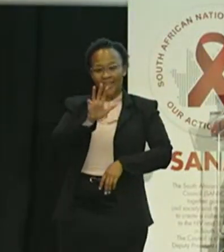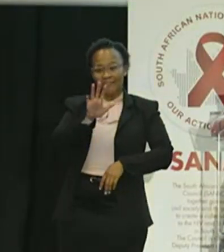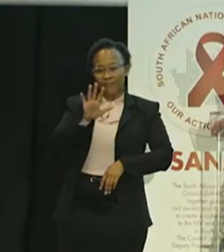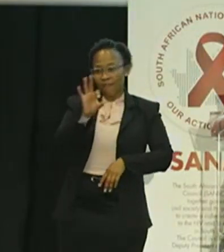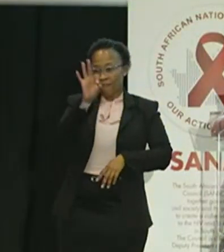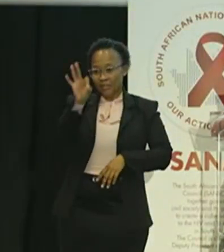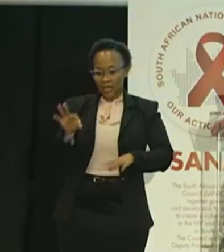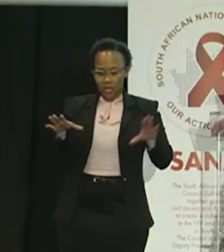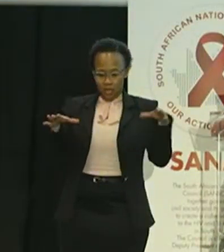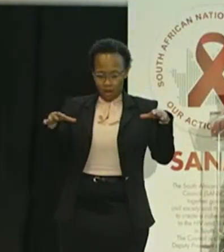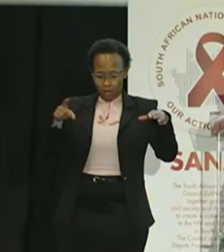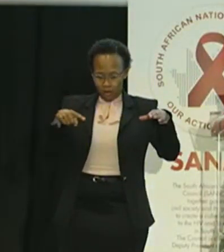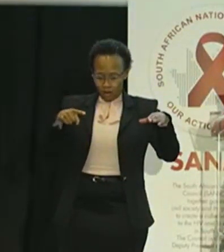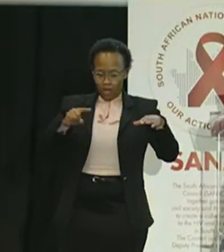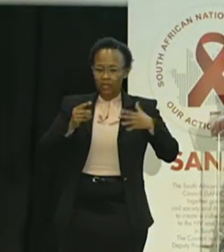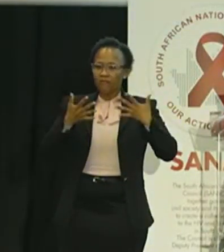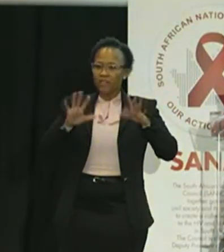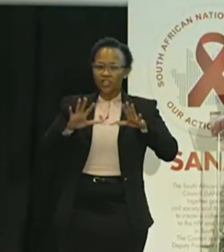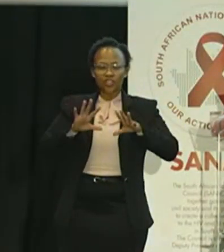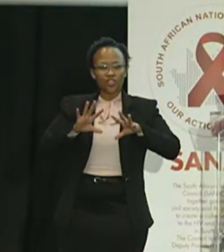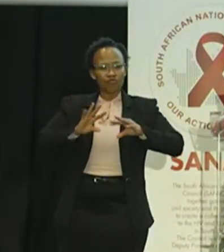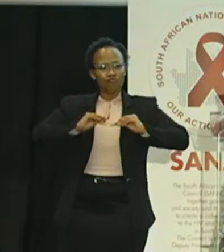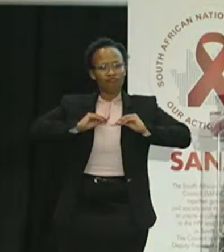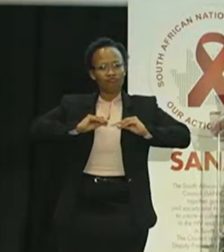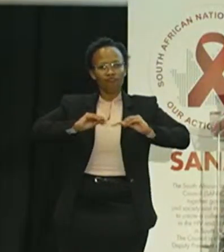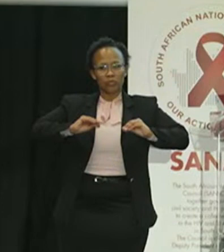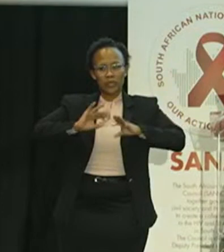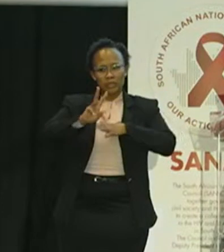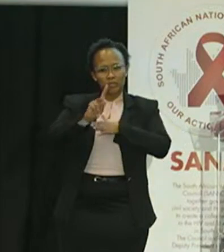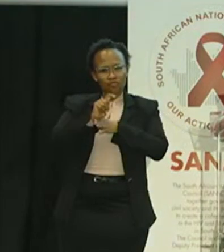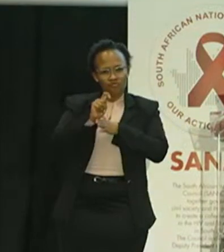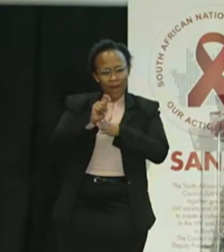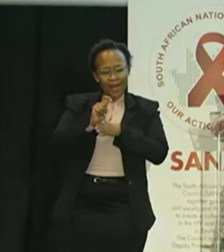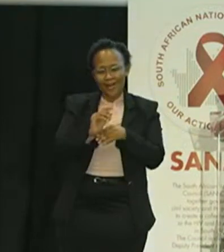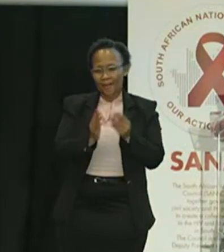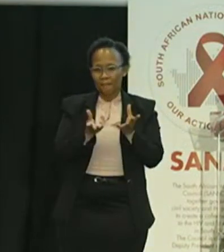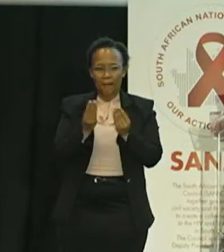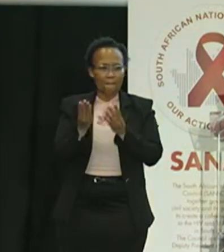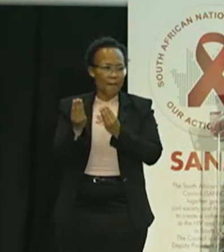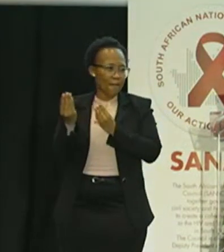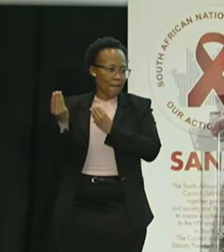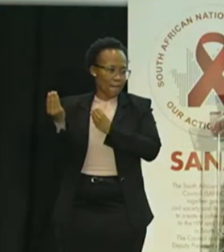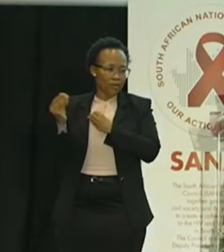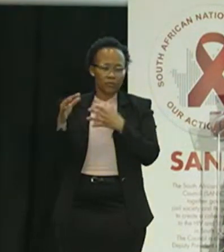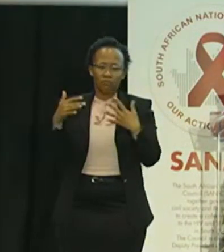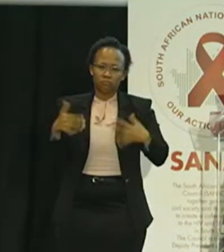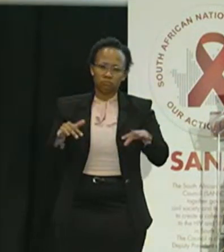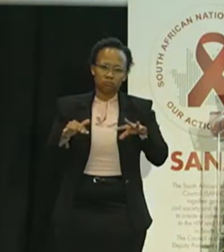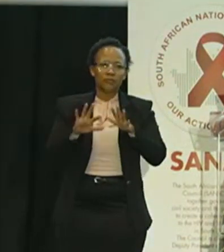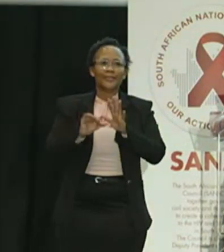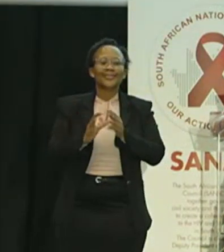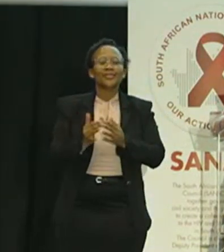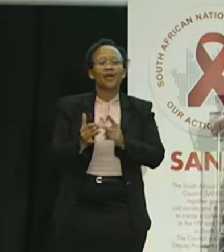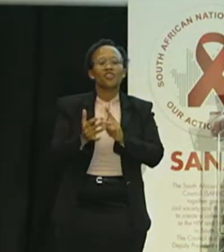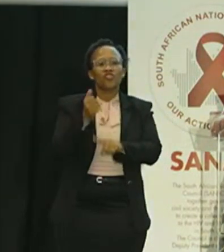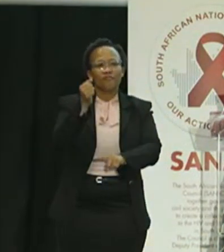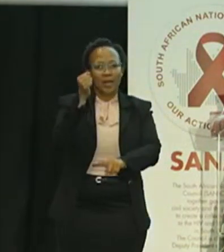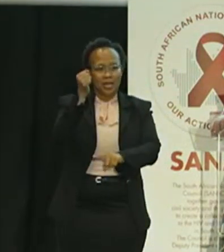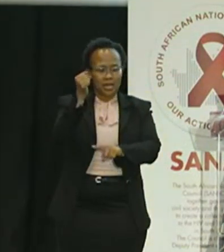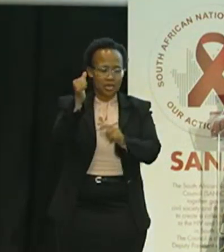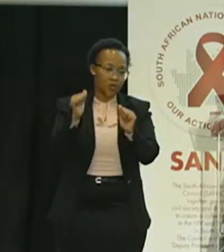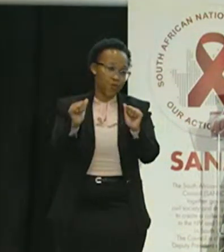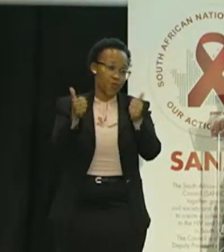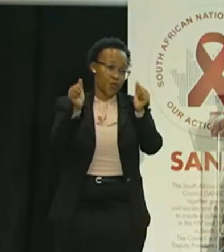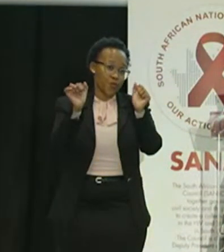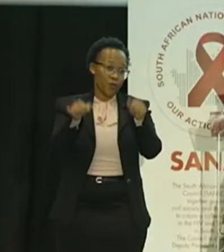received sensitization training. And this is really a great achievement. Also,